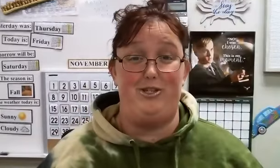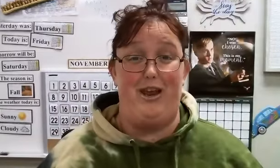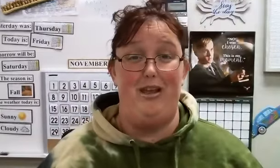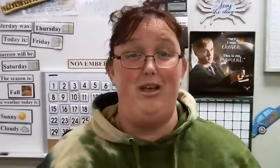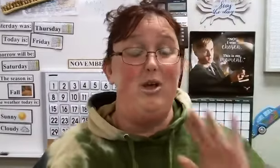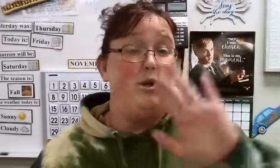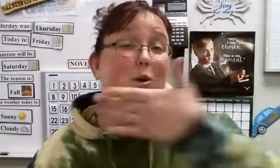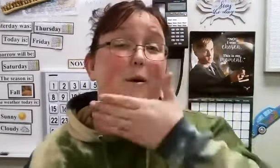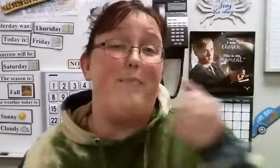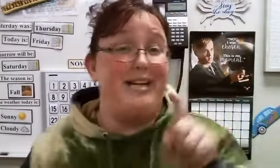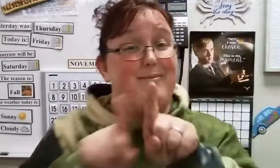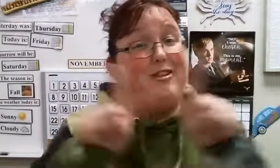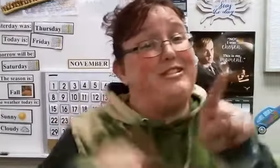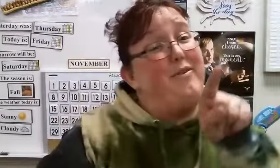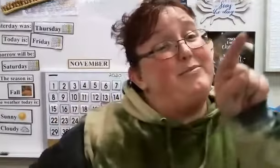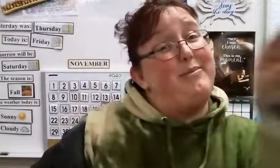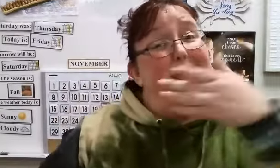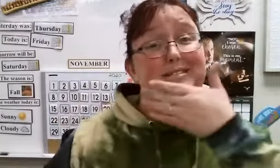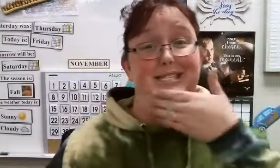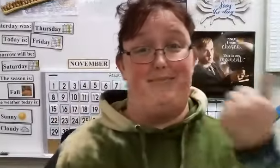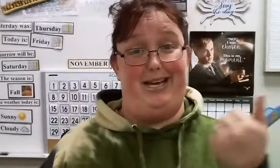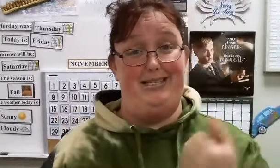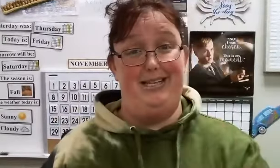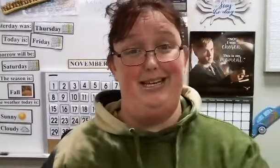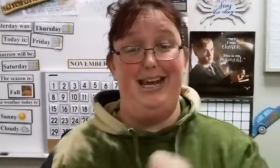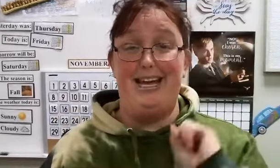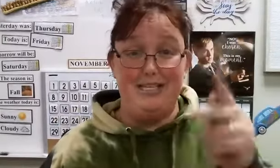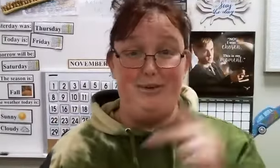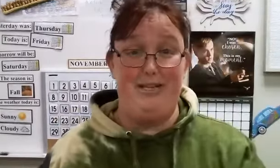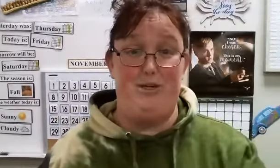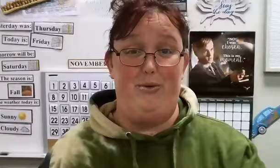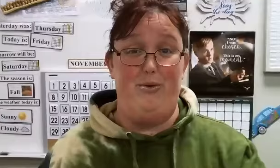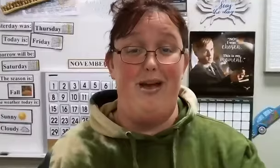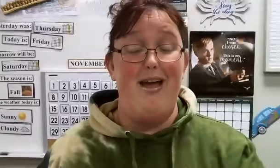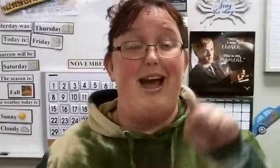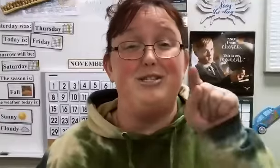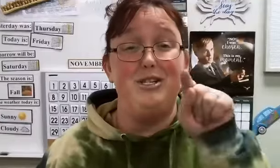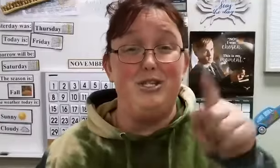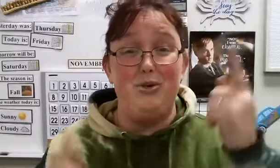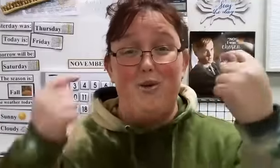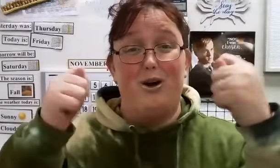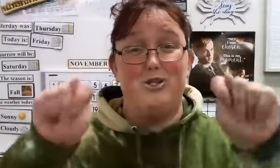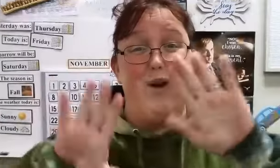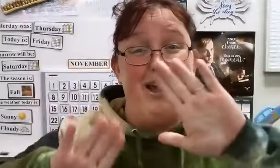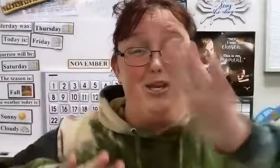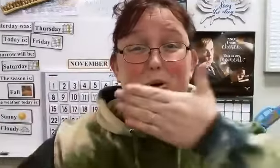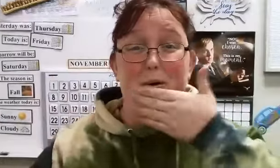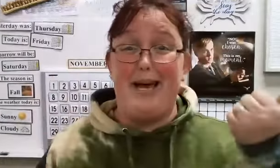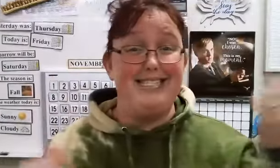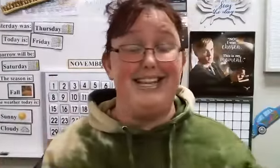situation. Your best might look different from someone else's best, and that's okay too. As long as you are trying your best,